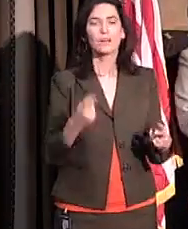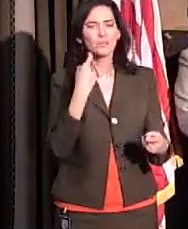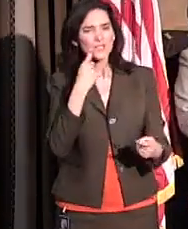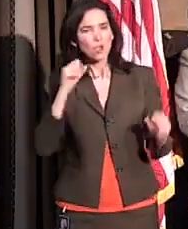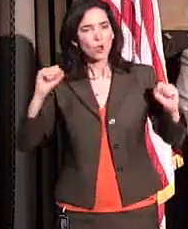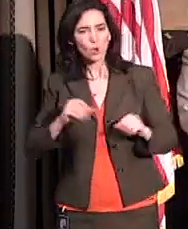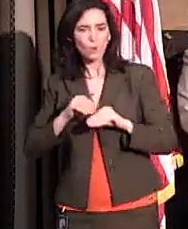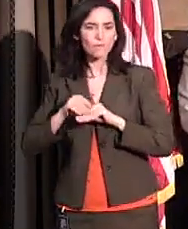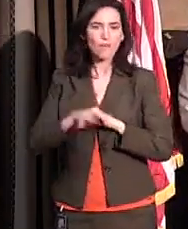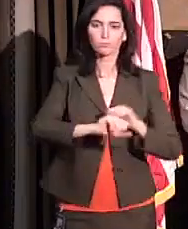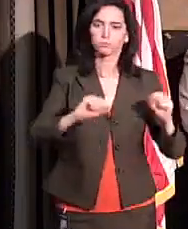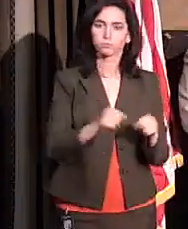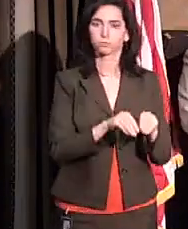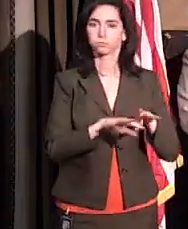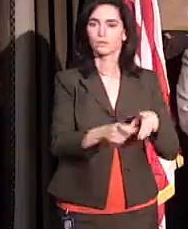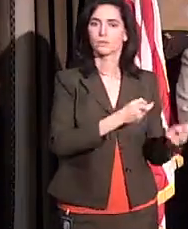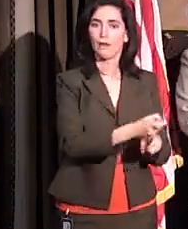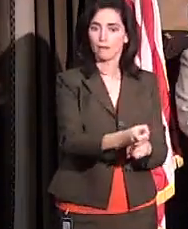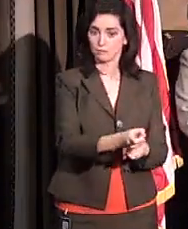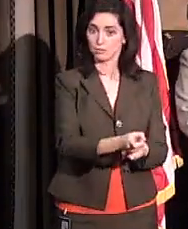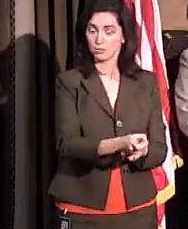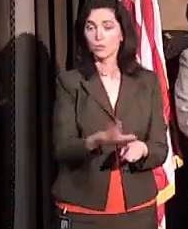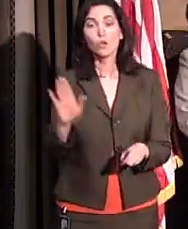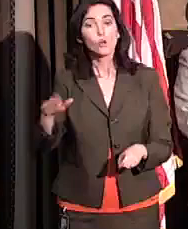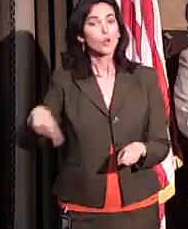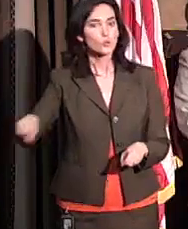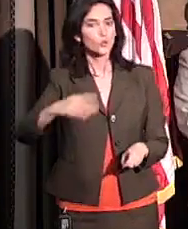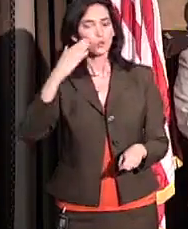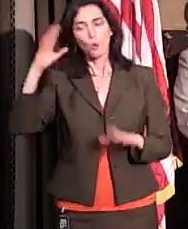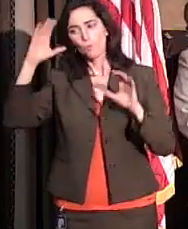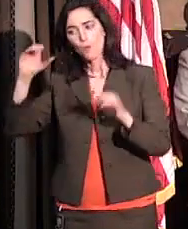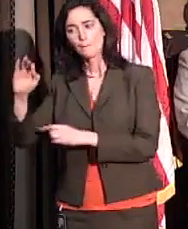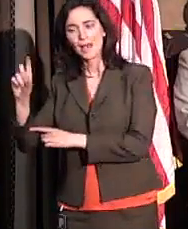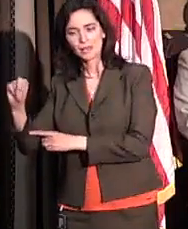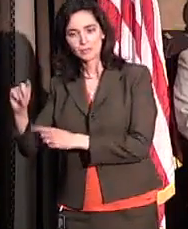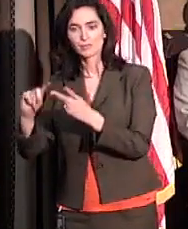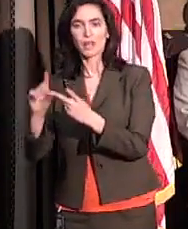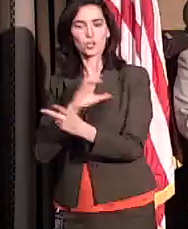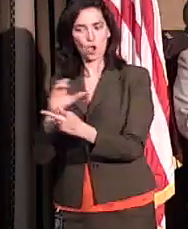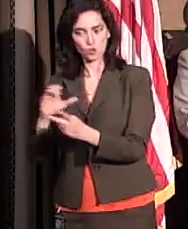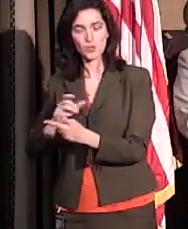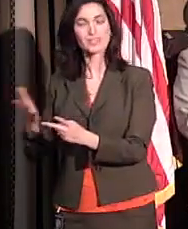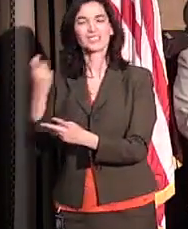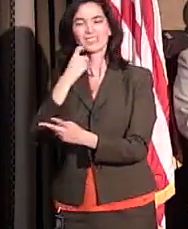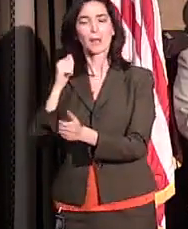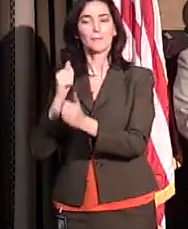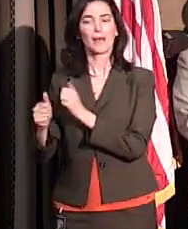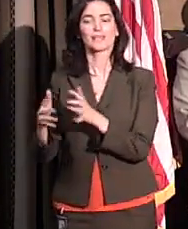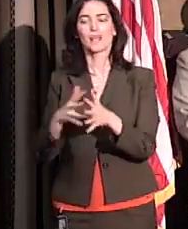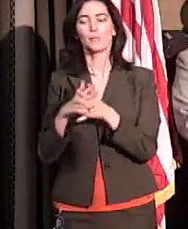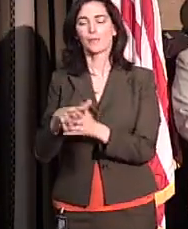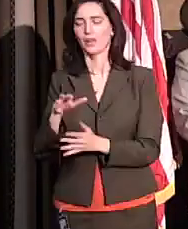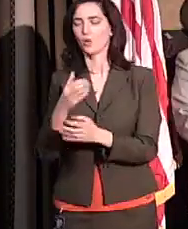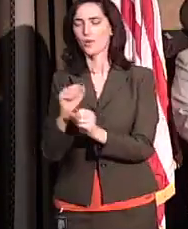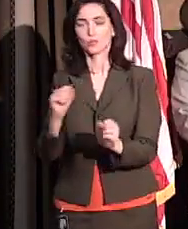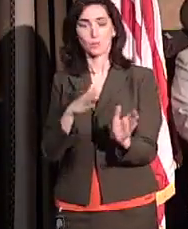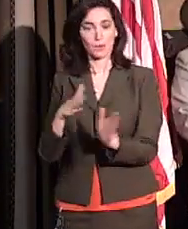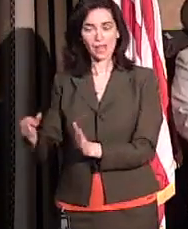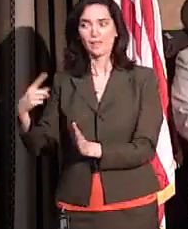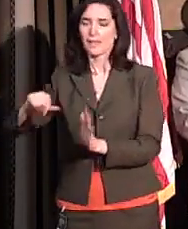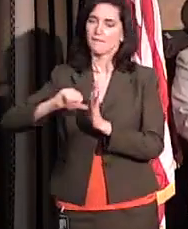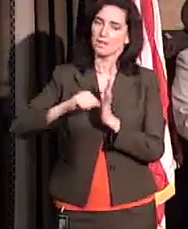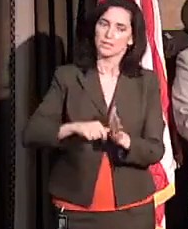As you probably know, President Biden and Congress put an emphasis on water and sewage projects when they passed the American Rescue Plan, and